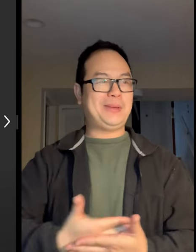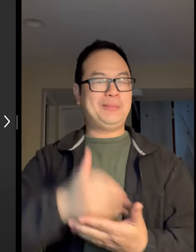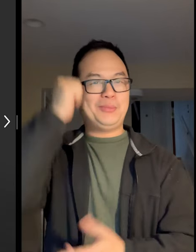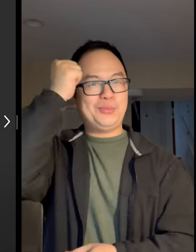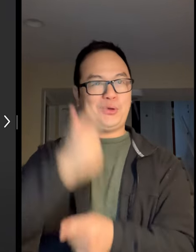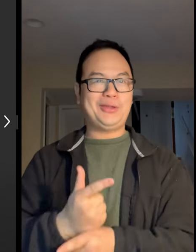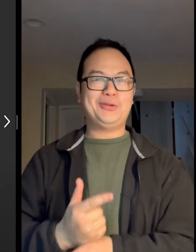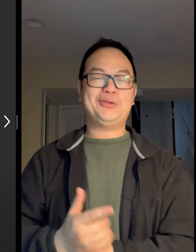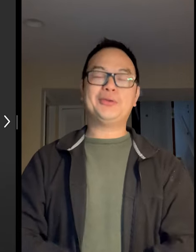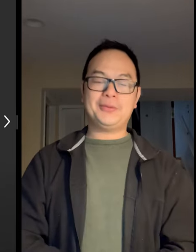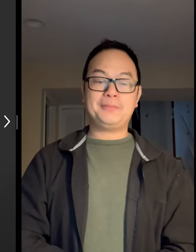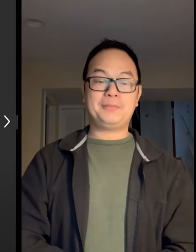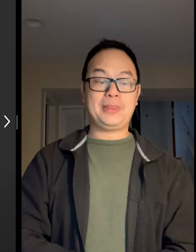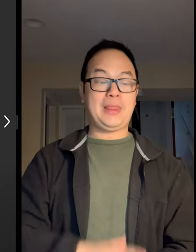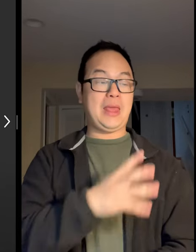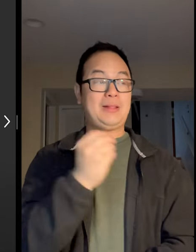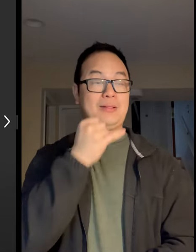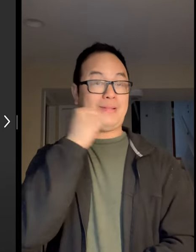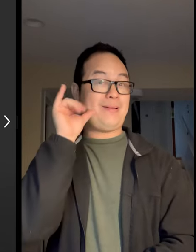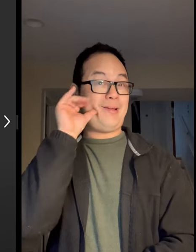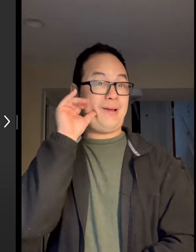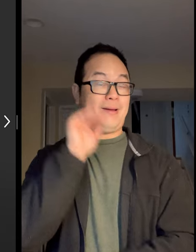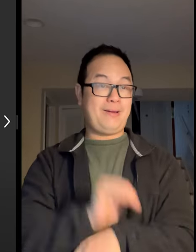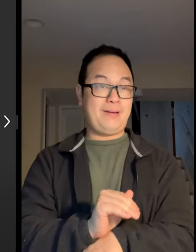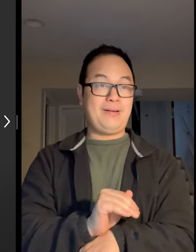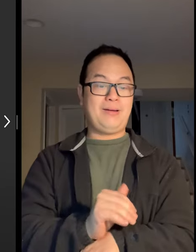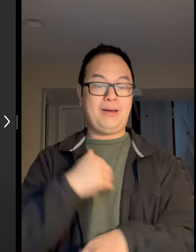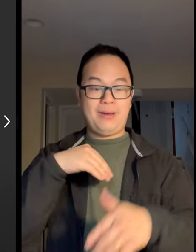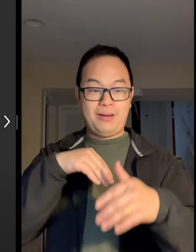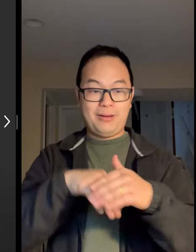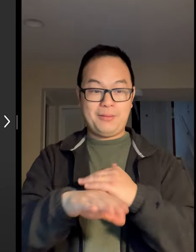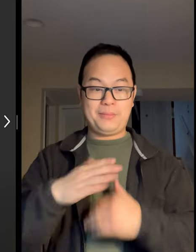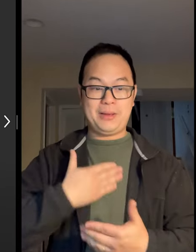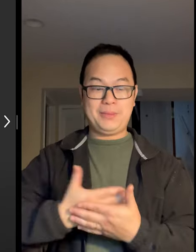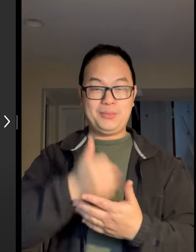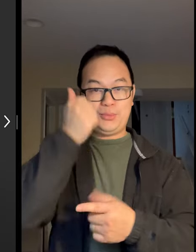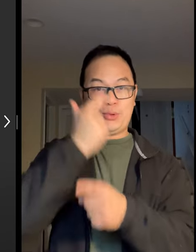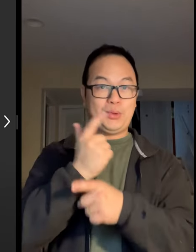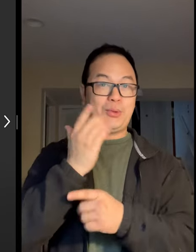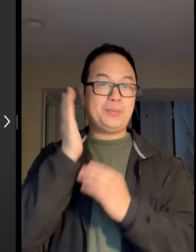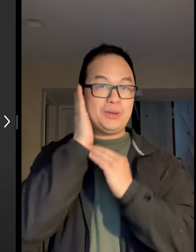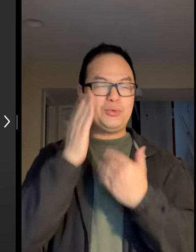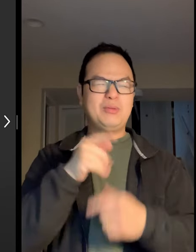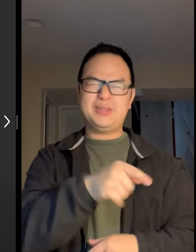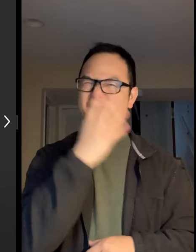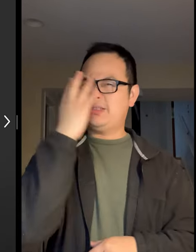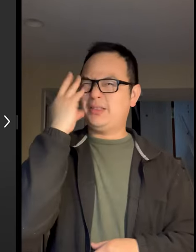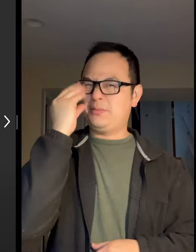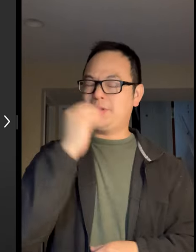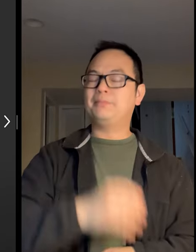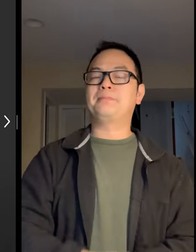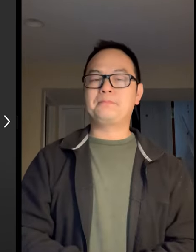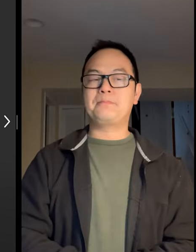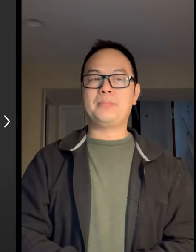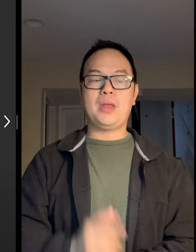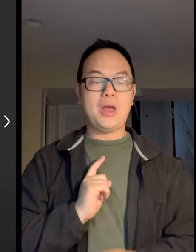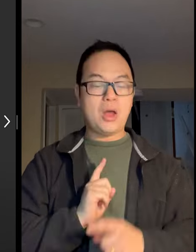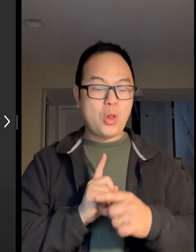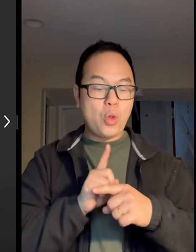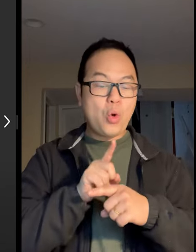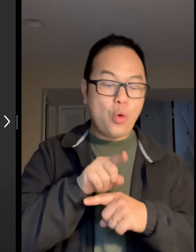Last night, I went into my brother's room where he was fast asleep. I bent over his crib and whispered in his